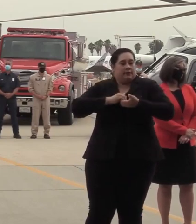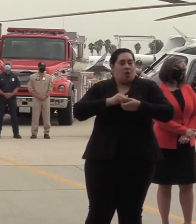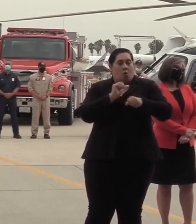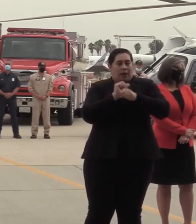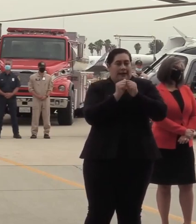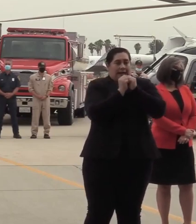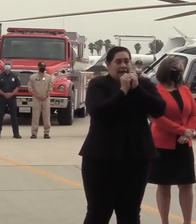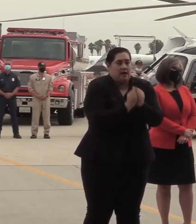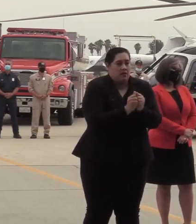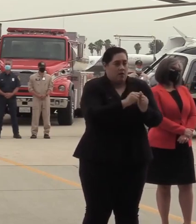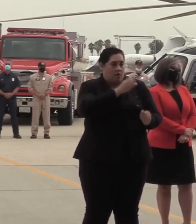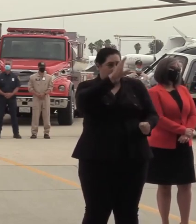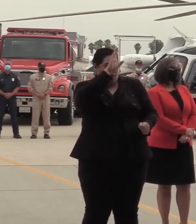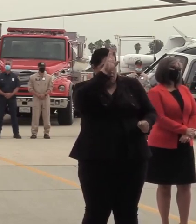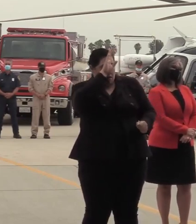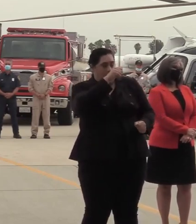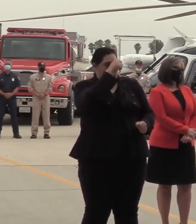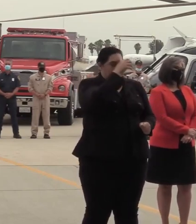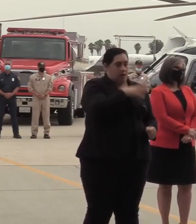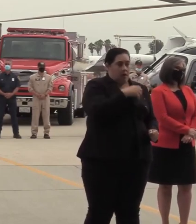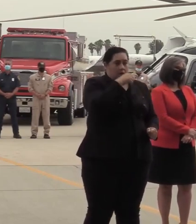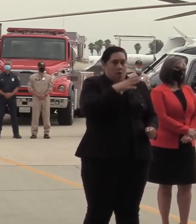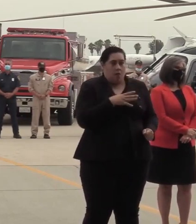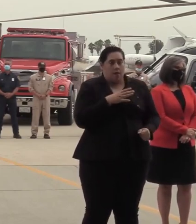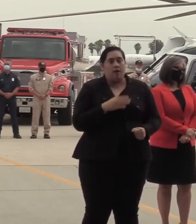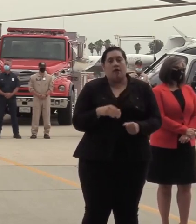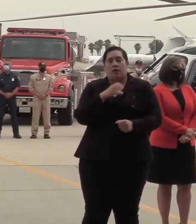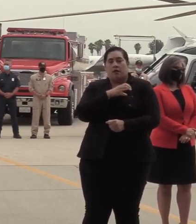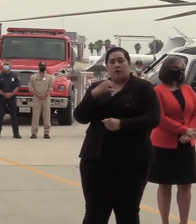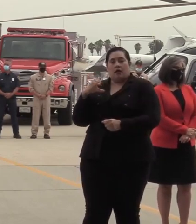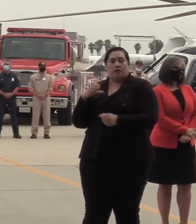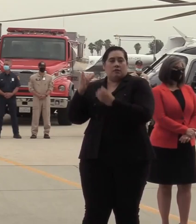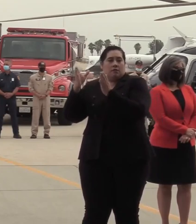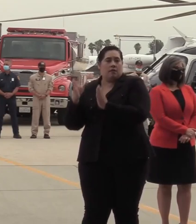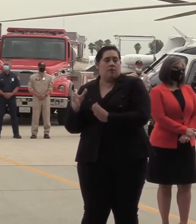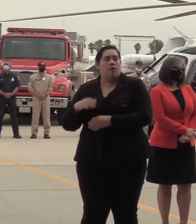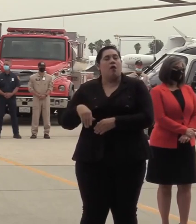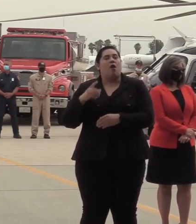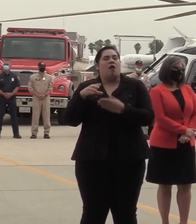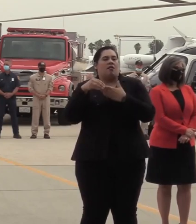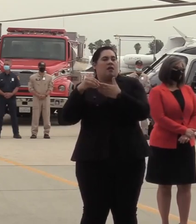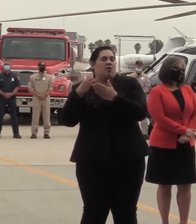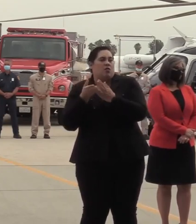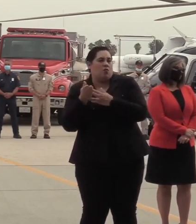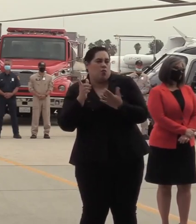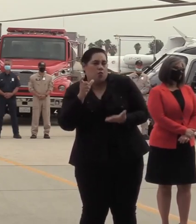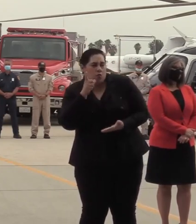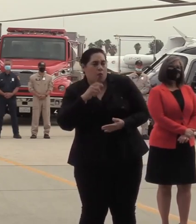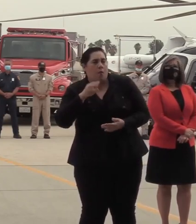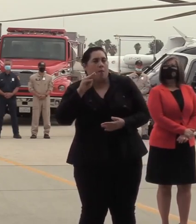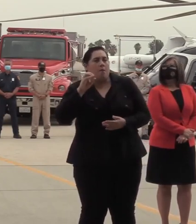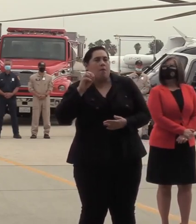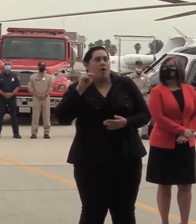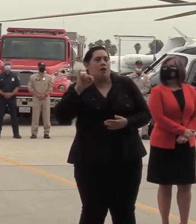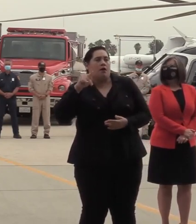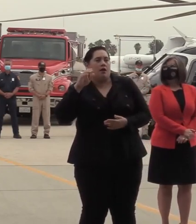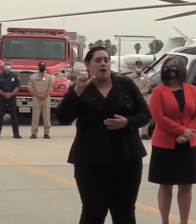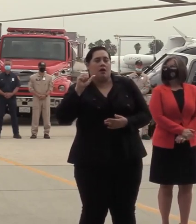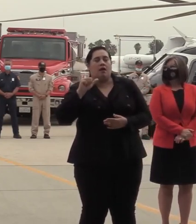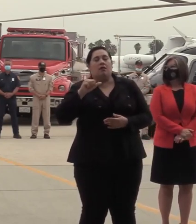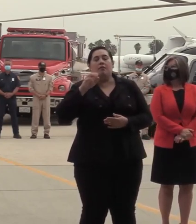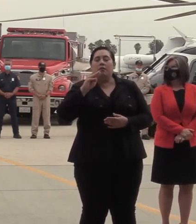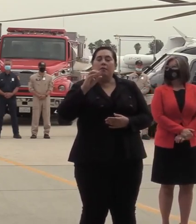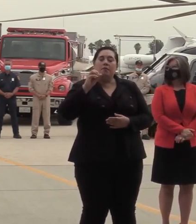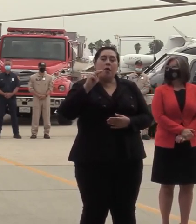y hombres del Departamento de Bomberos, nuestro concejal y el liderazgo de Mónica Rodríguez, el jefe del Comité de Seguridad